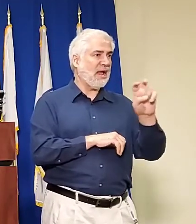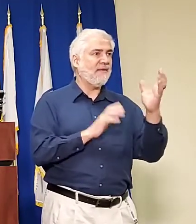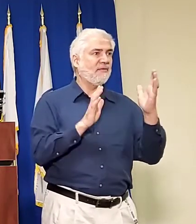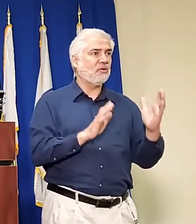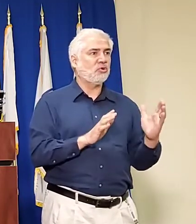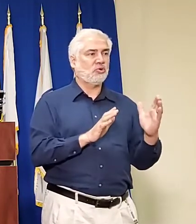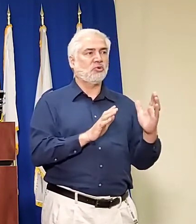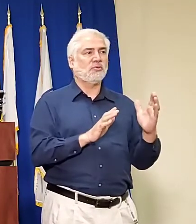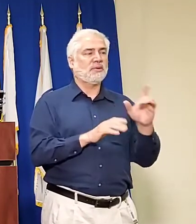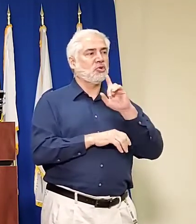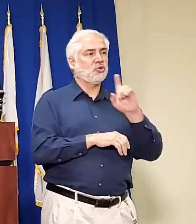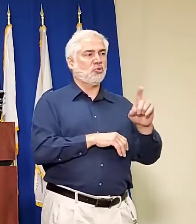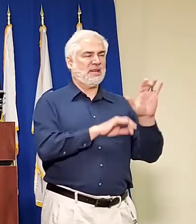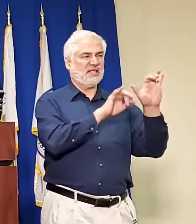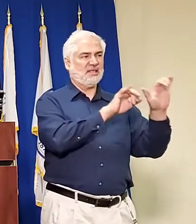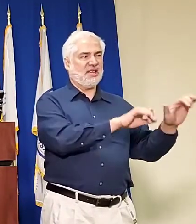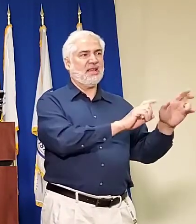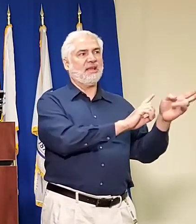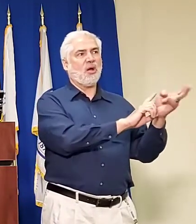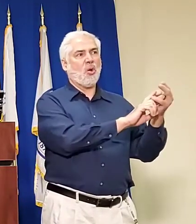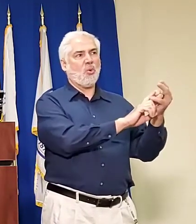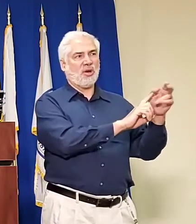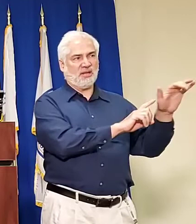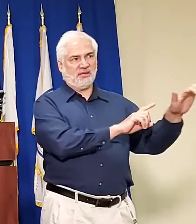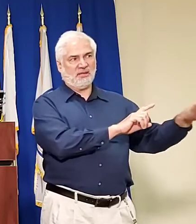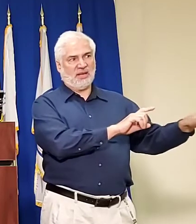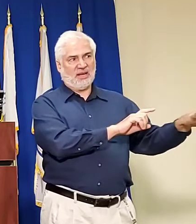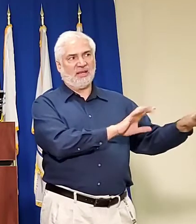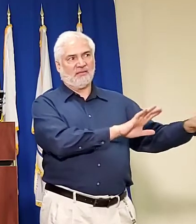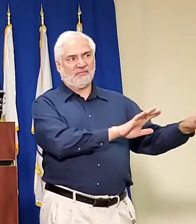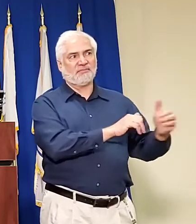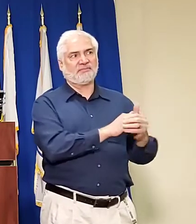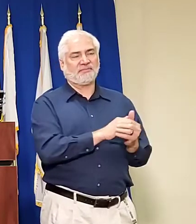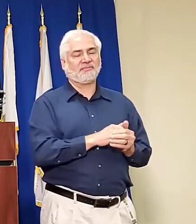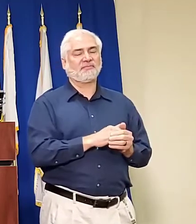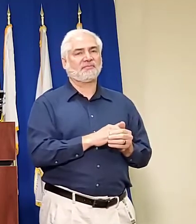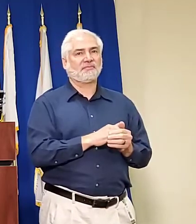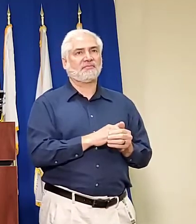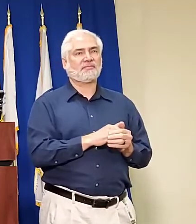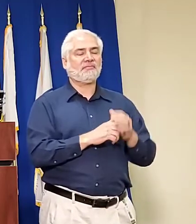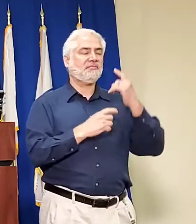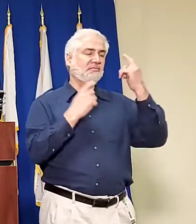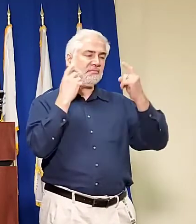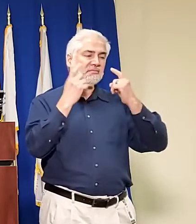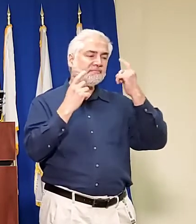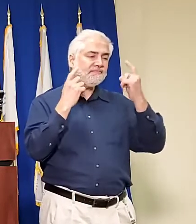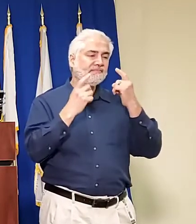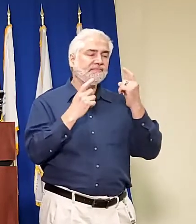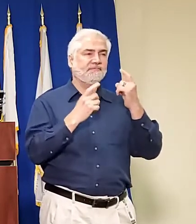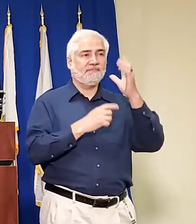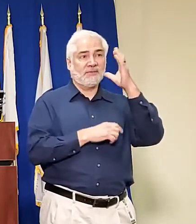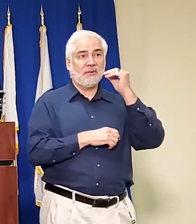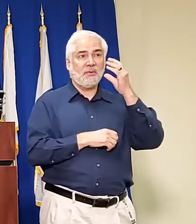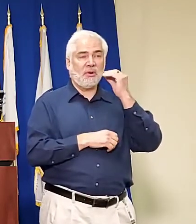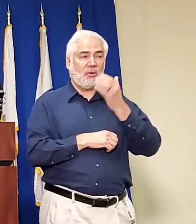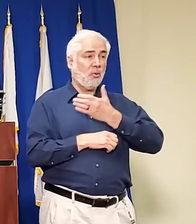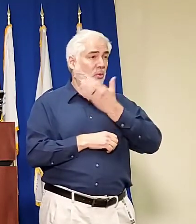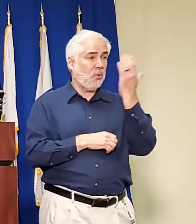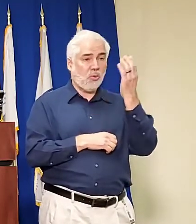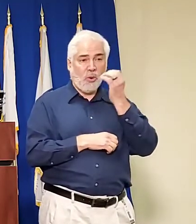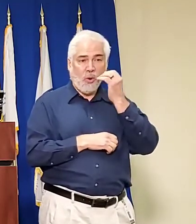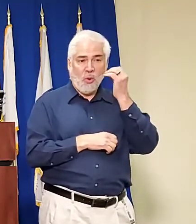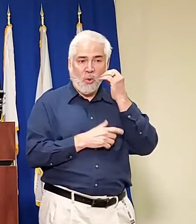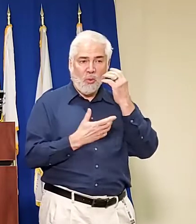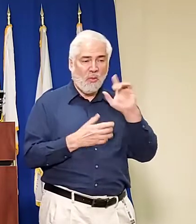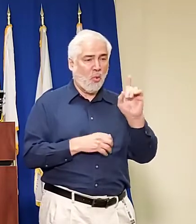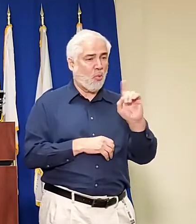to make sure they had a hotel that they could stay in. And so we also have had to consider if someone's experiencing homelessness,